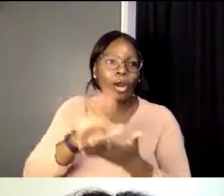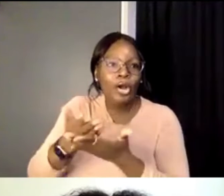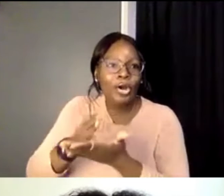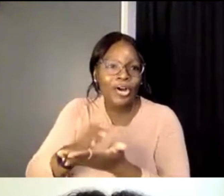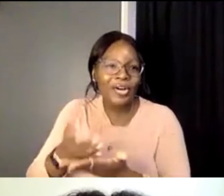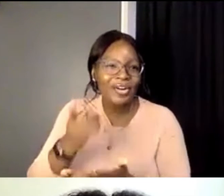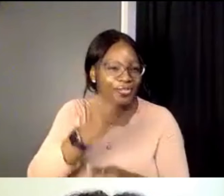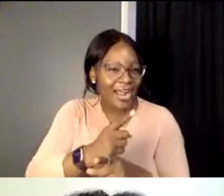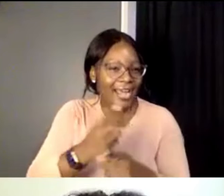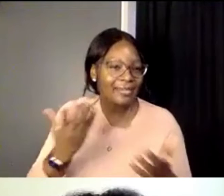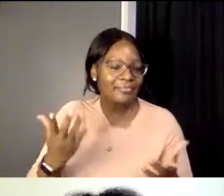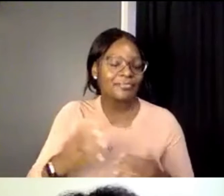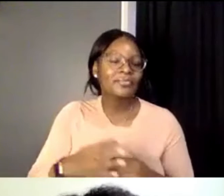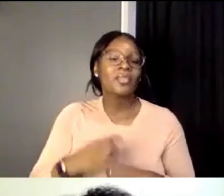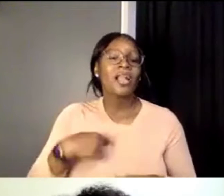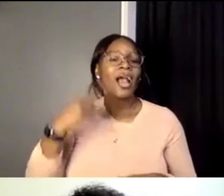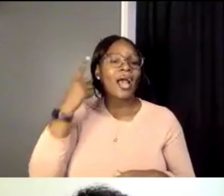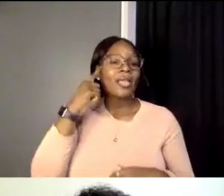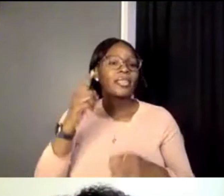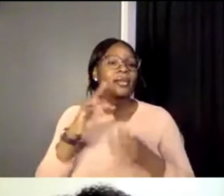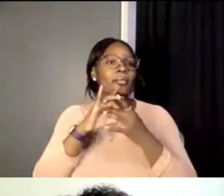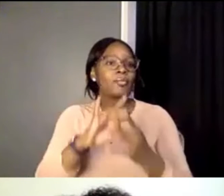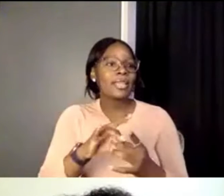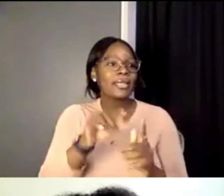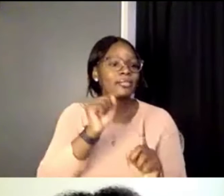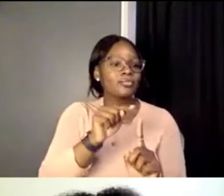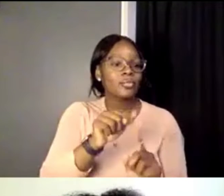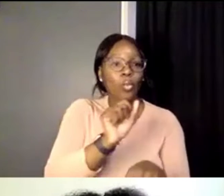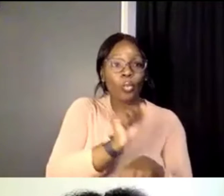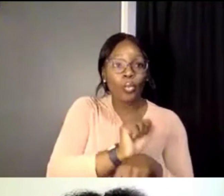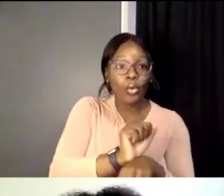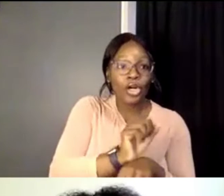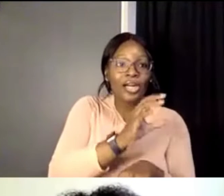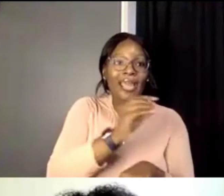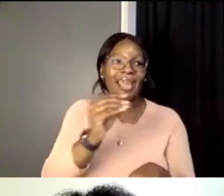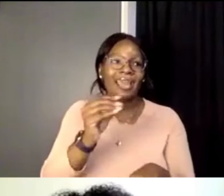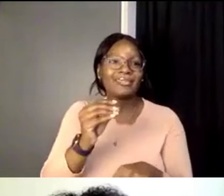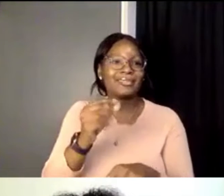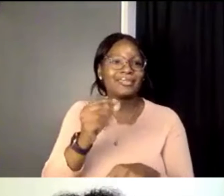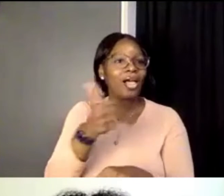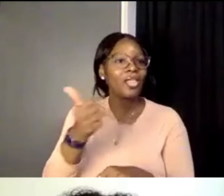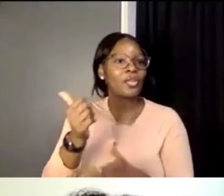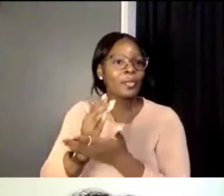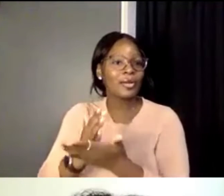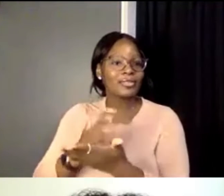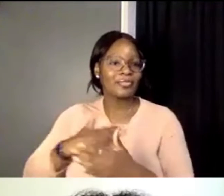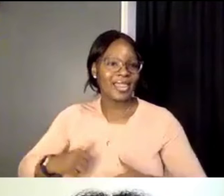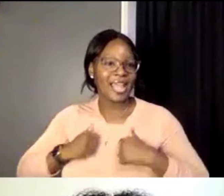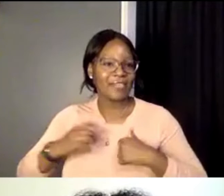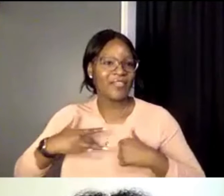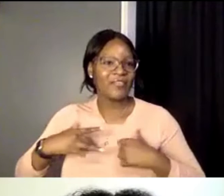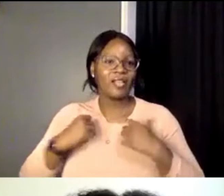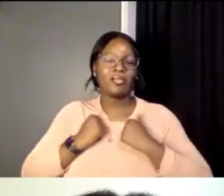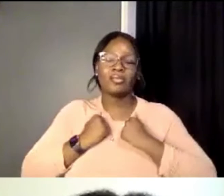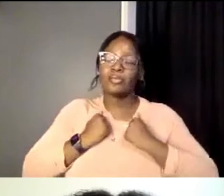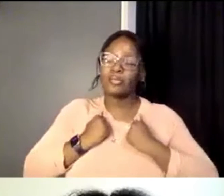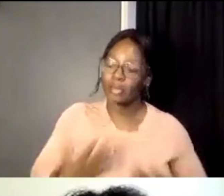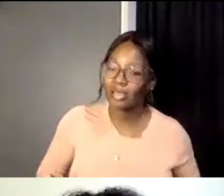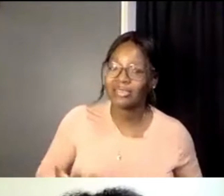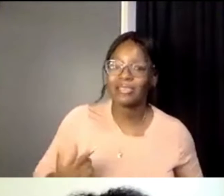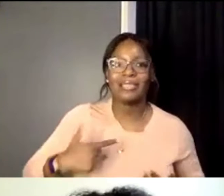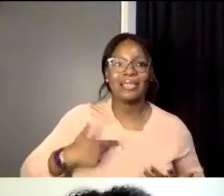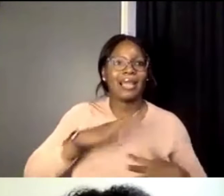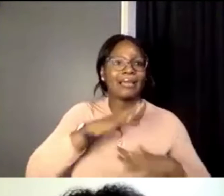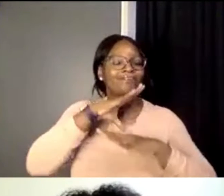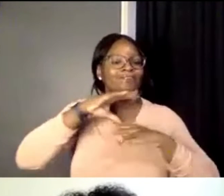workplace, especially, and even in other areas of my life, it's because I didn't get help soon enough. I didn't ask for help soon enough.